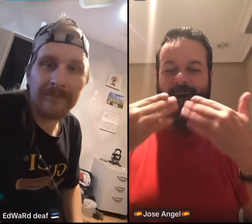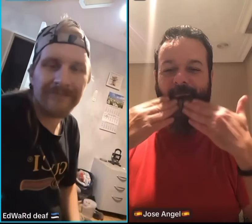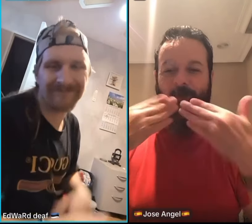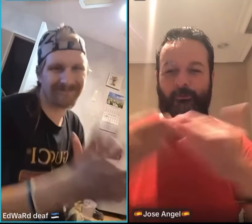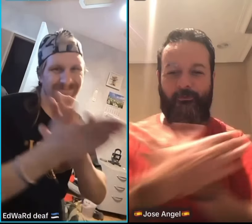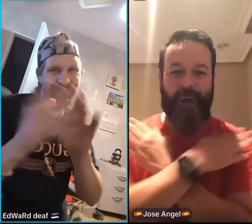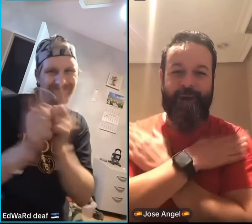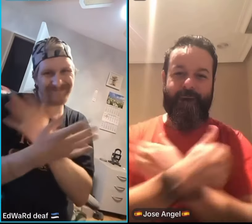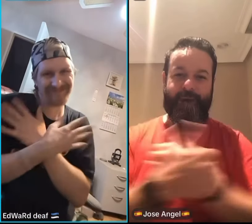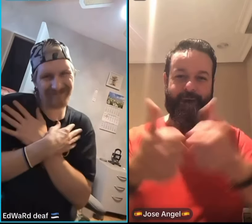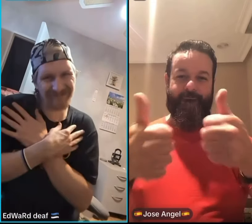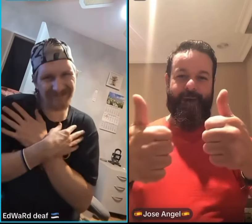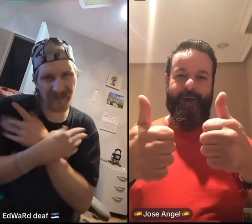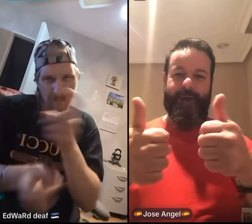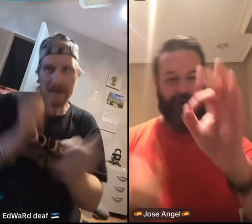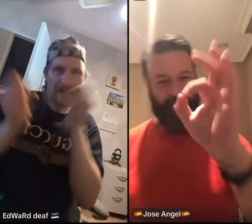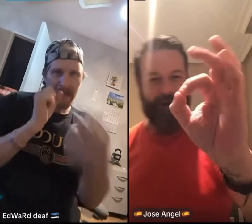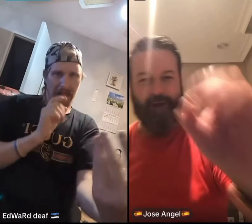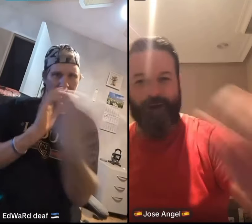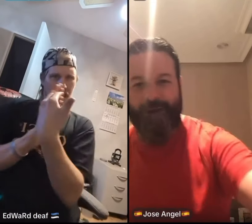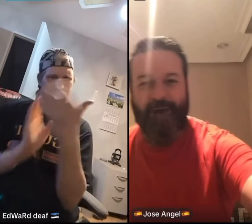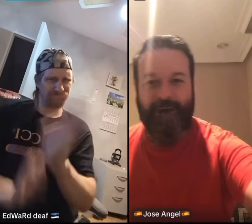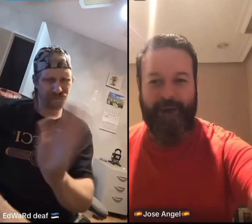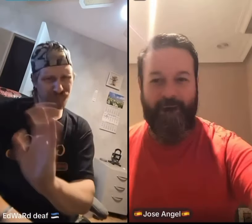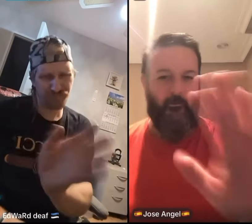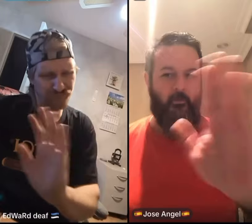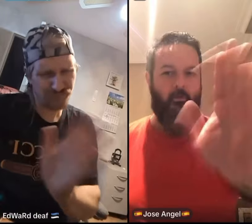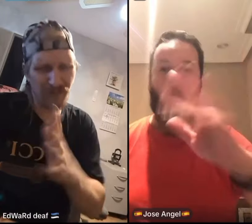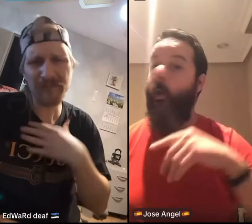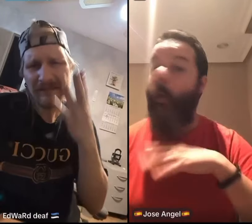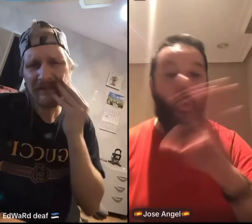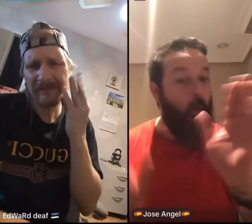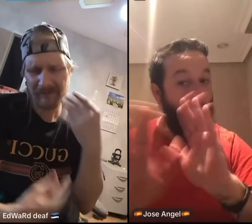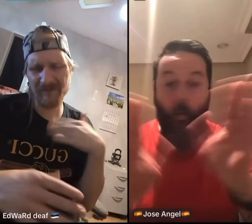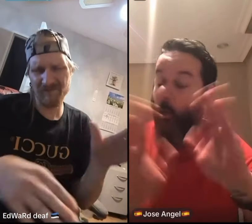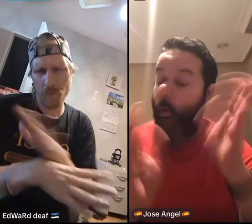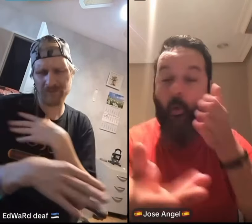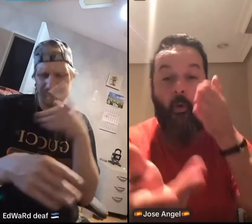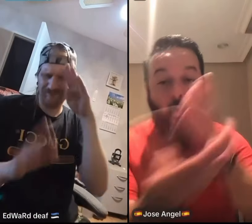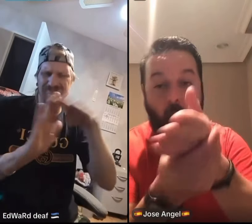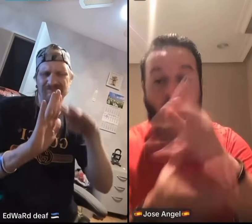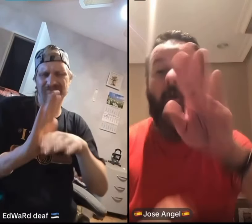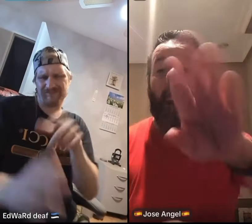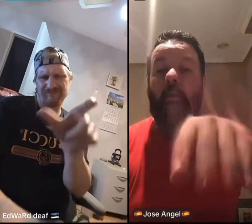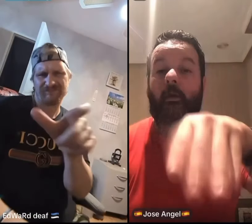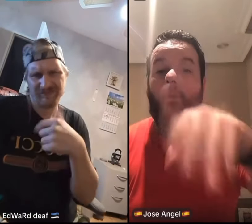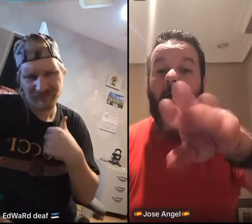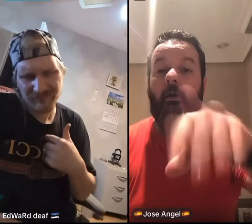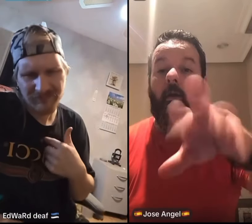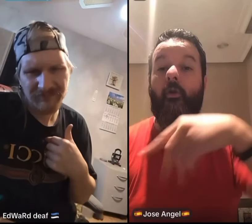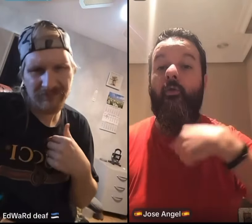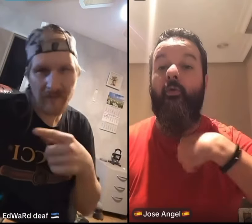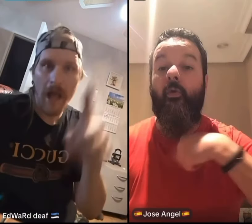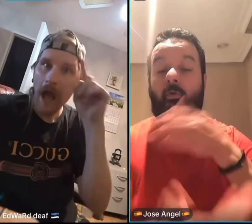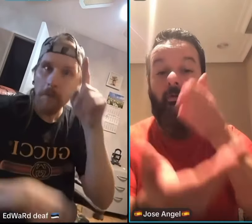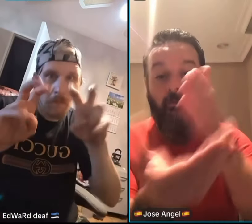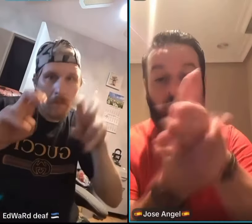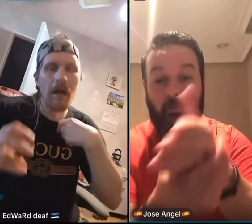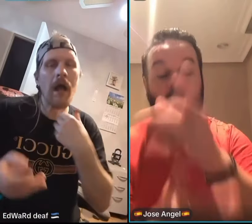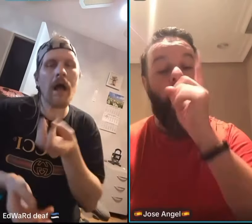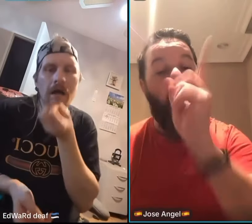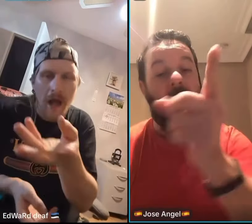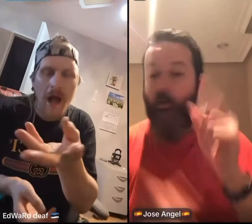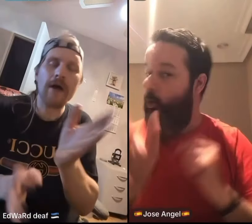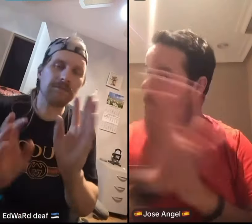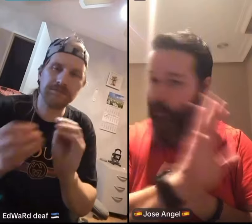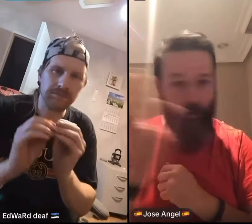The that desitated it. two really lost it. The two really lost it. My team is still responding those cross- interactions, which may seem